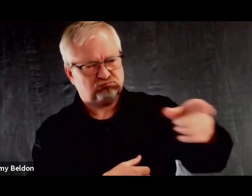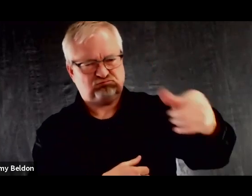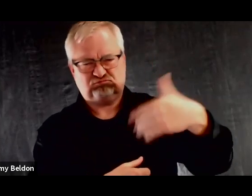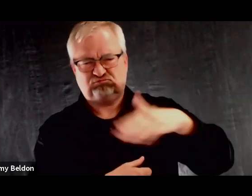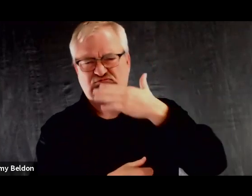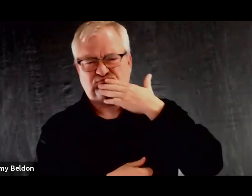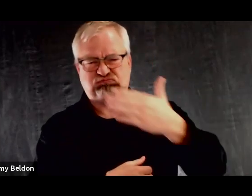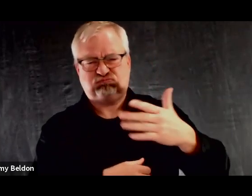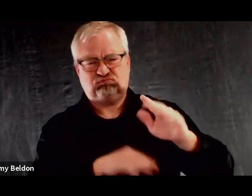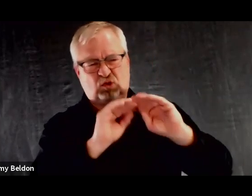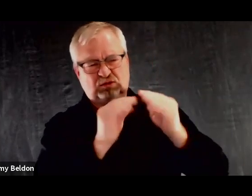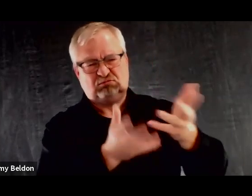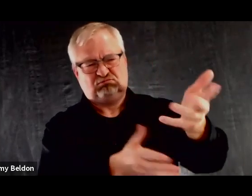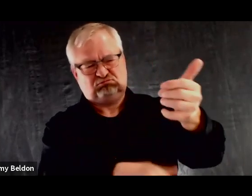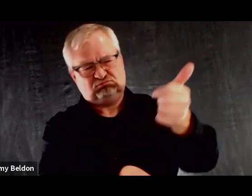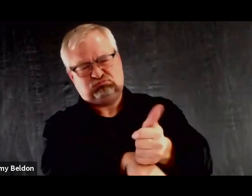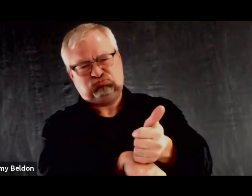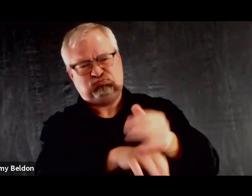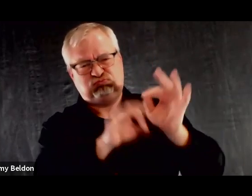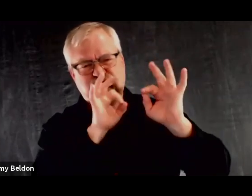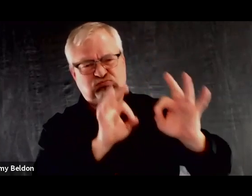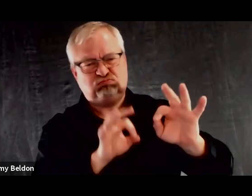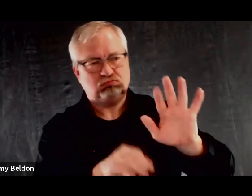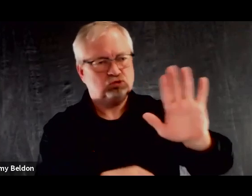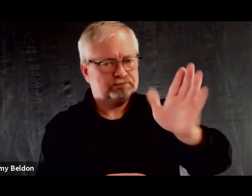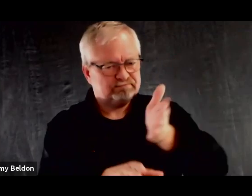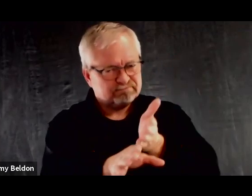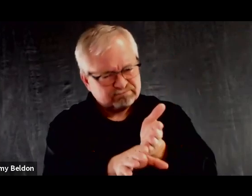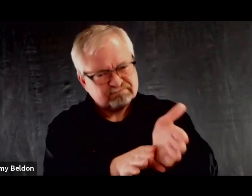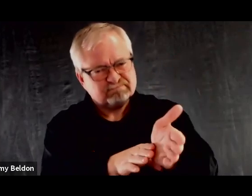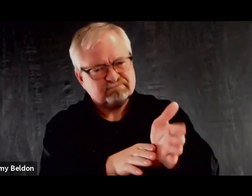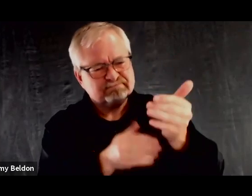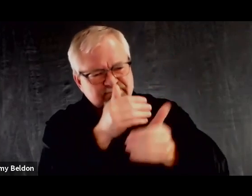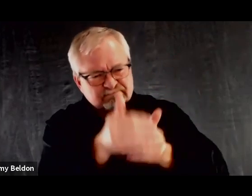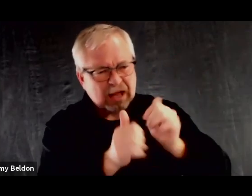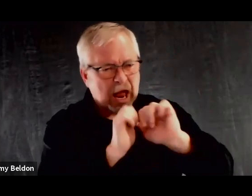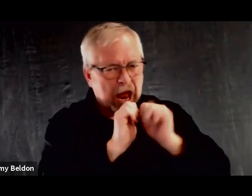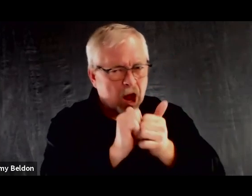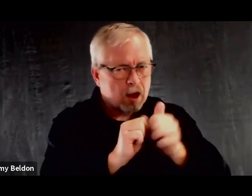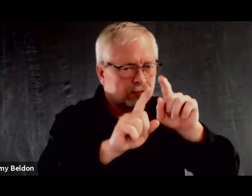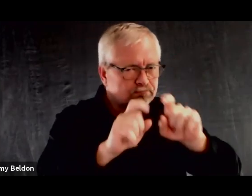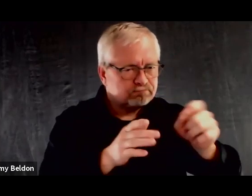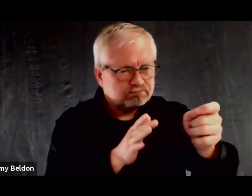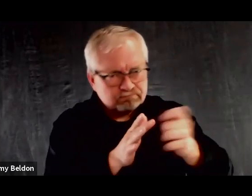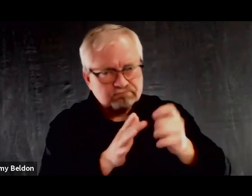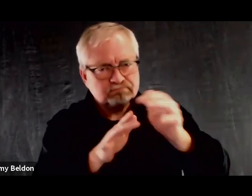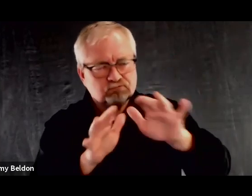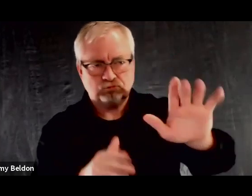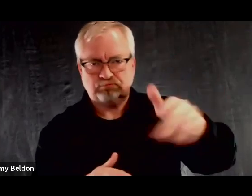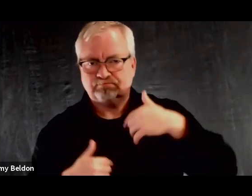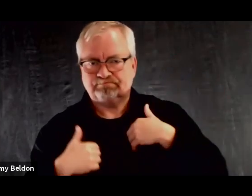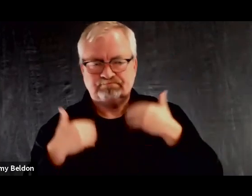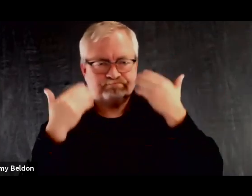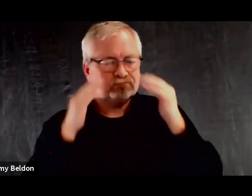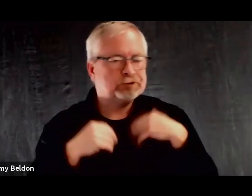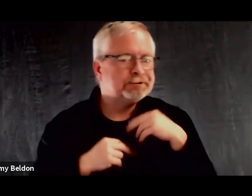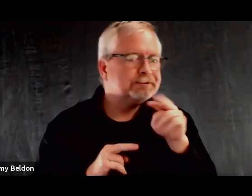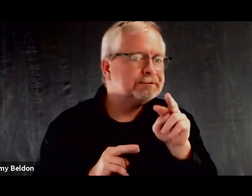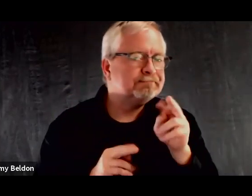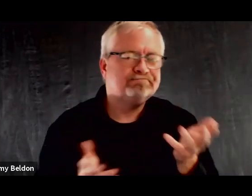their specific the specific tests they've developed, but I think we've